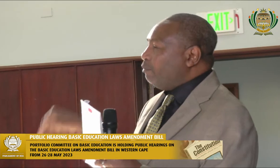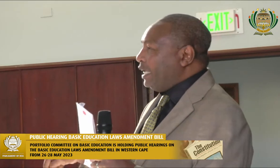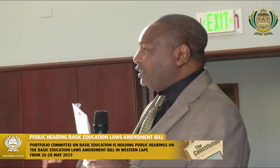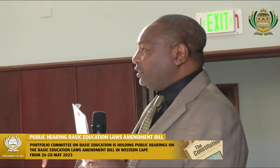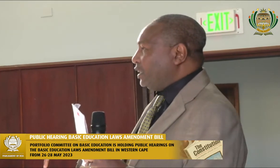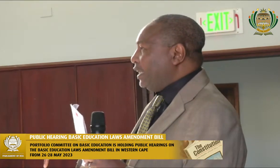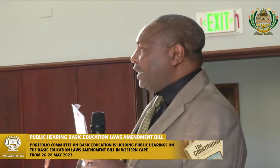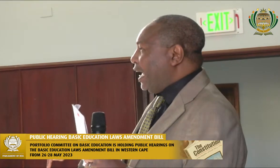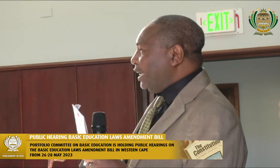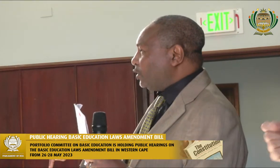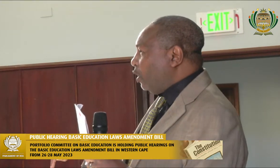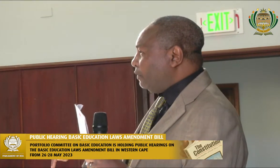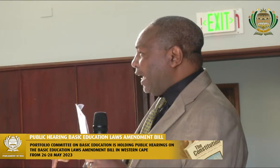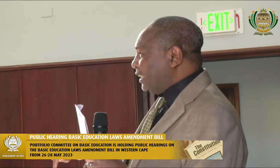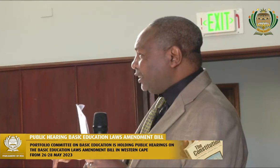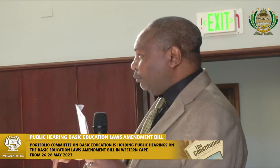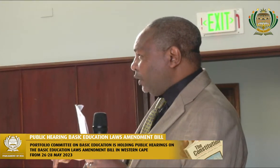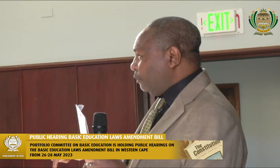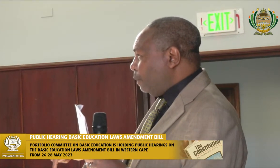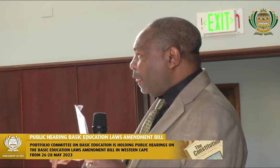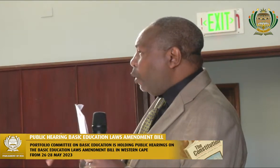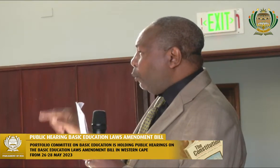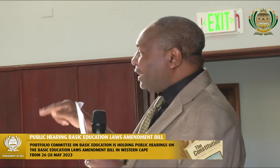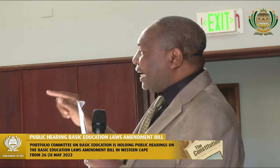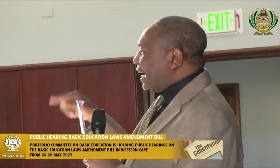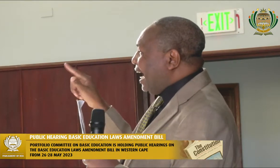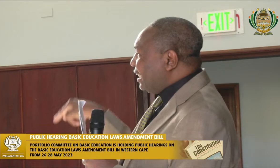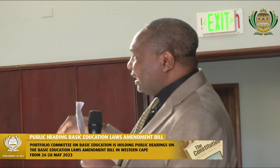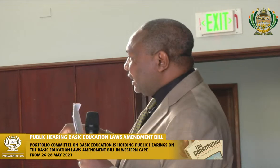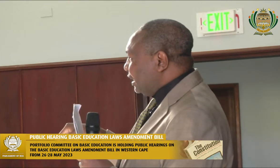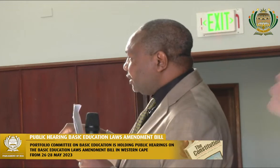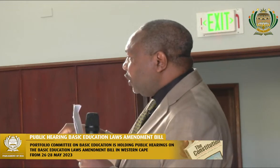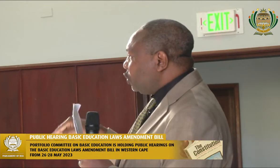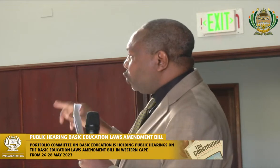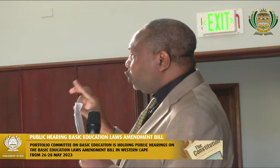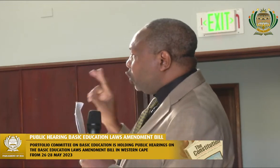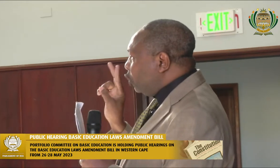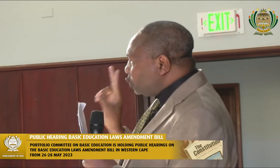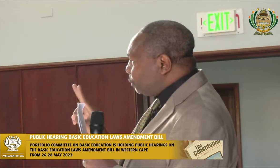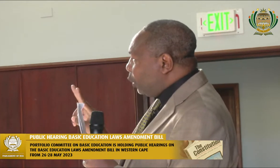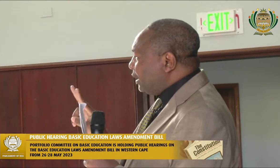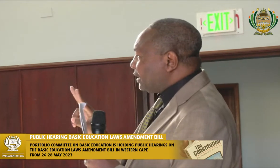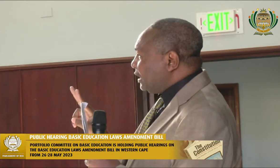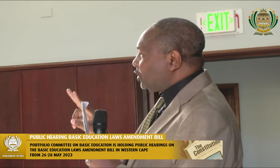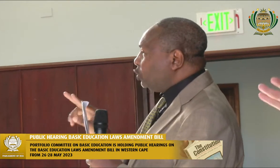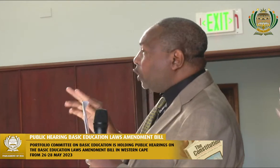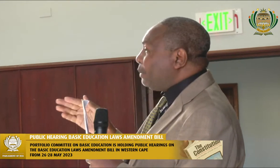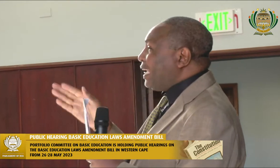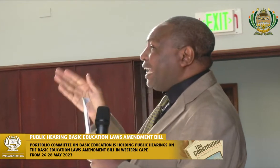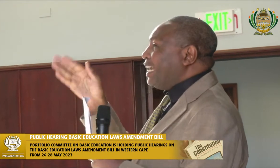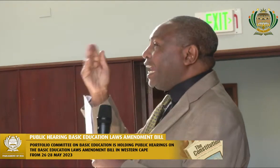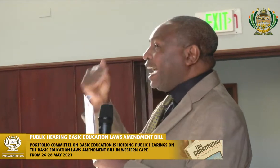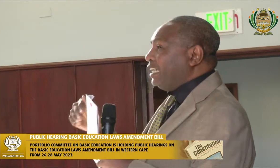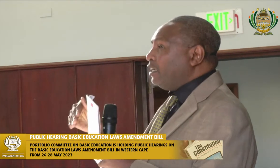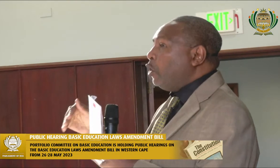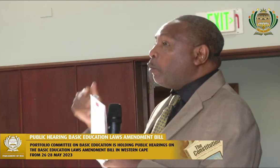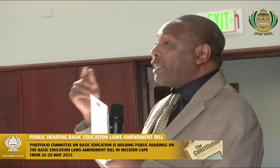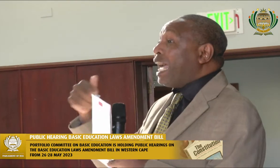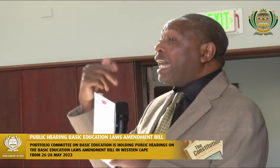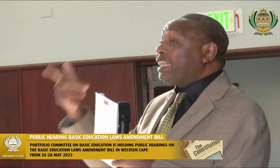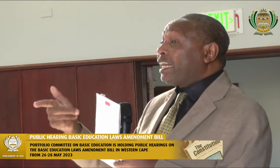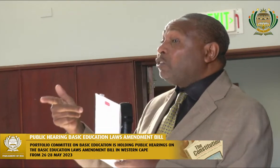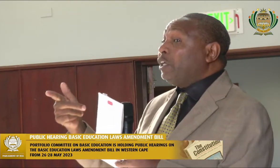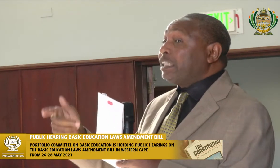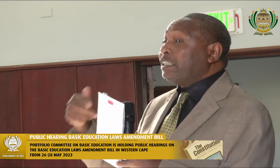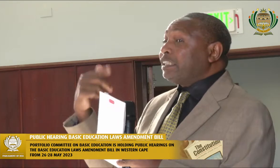still remains in the hands of the SGB, with the rider that should those policies not be in line